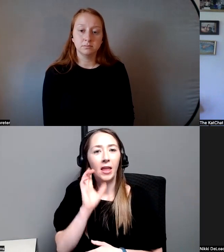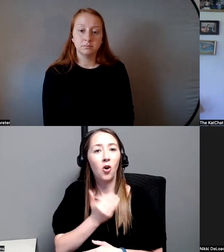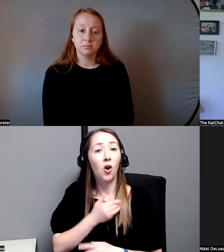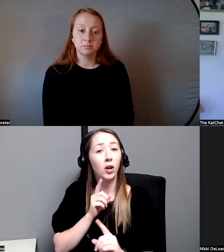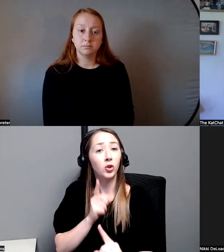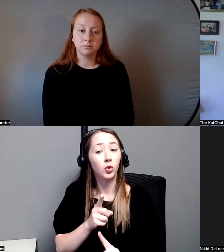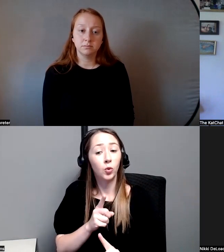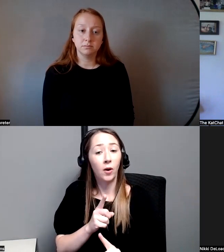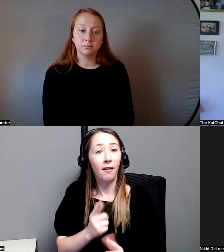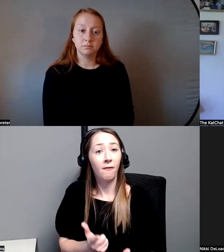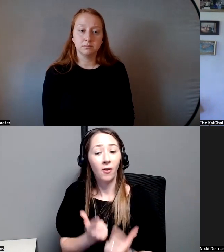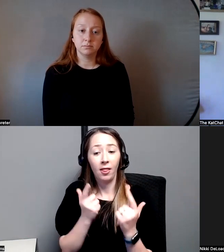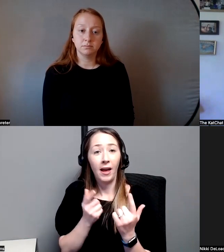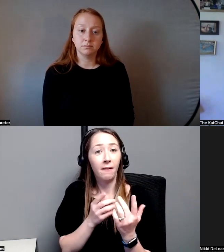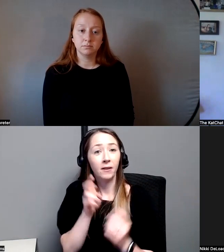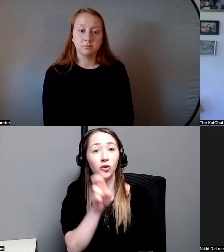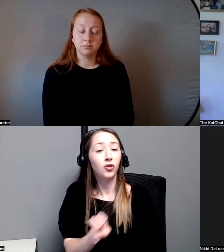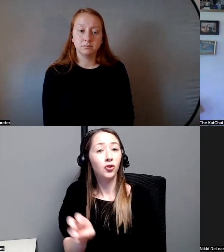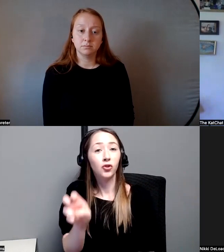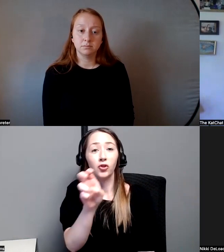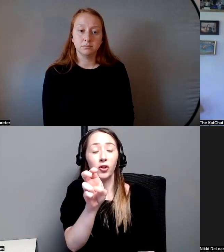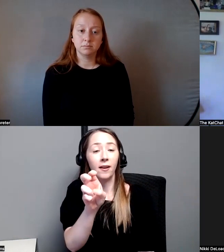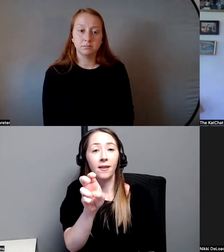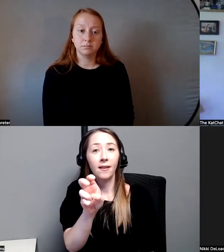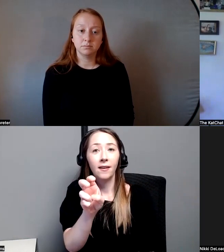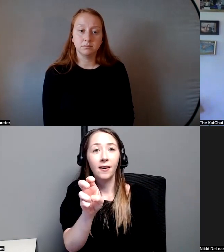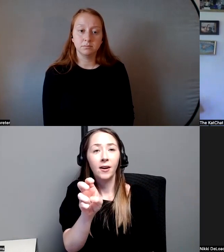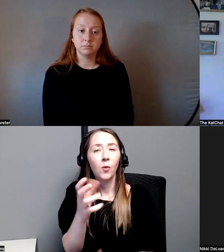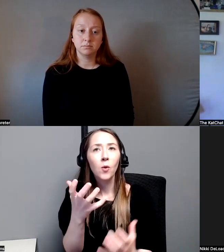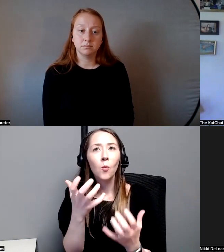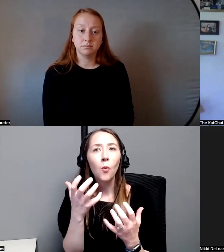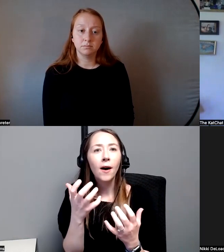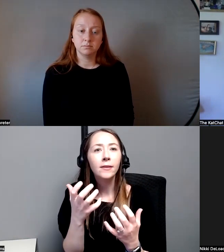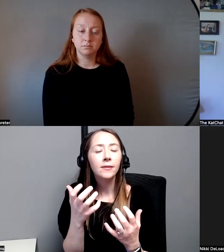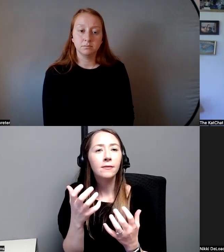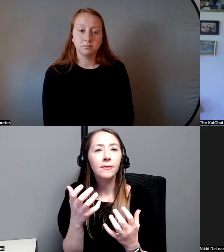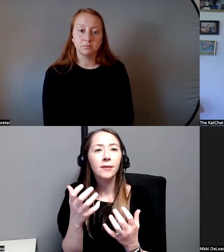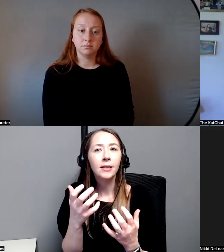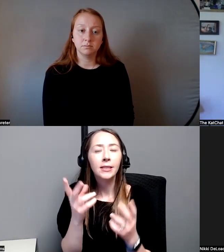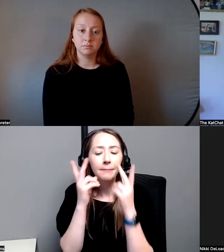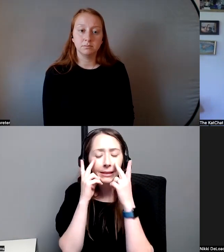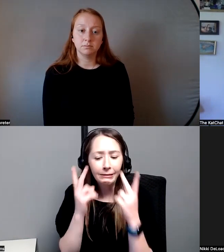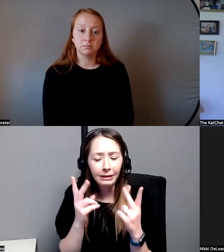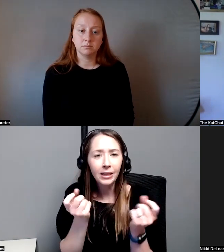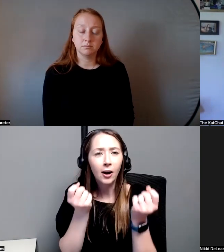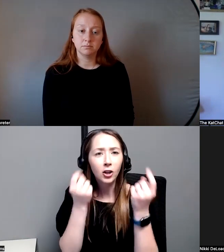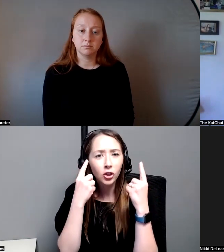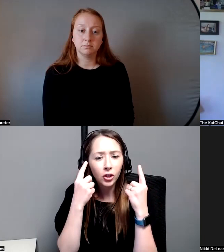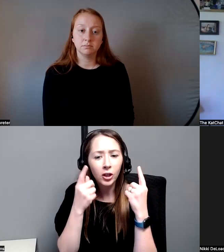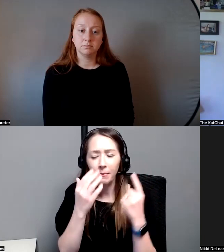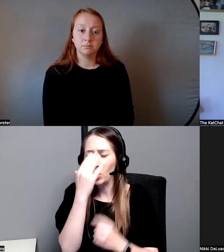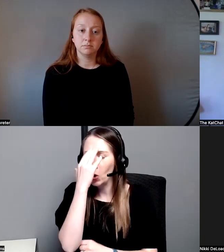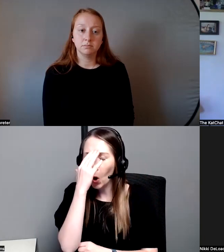journey of life, really and truly, is we're just wanting and desiring to be seen and to be